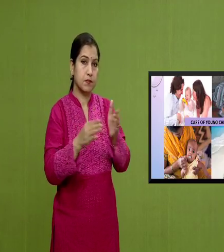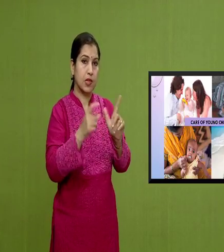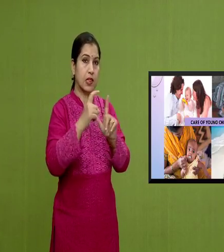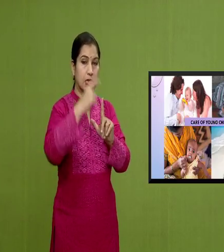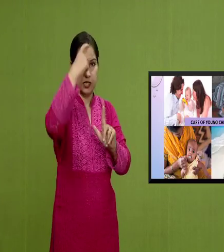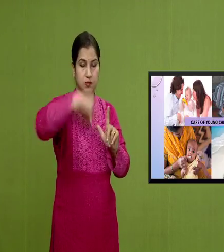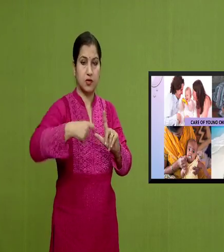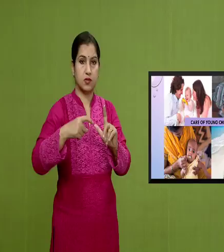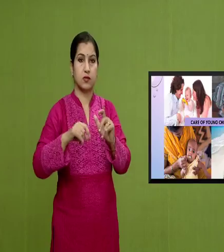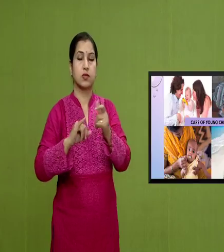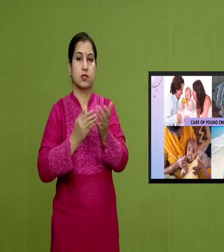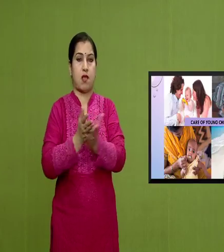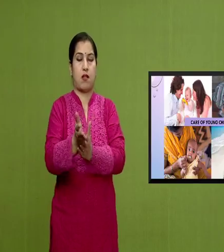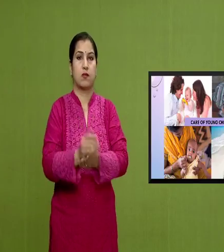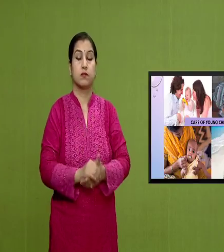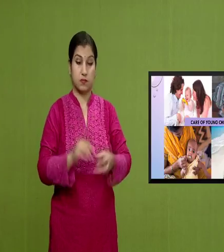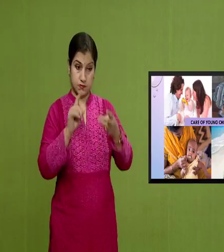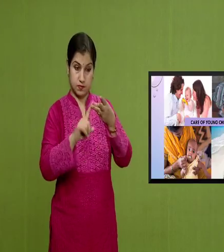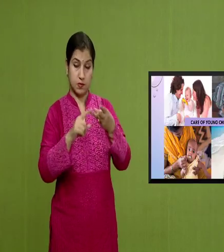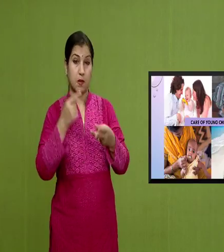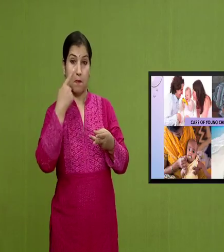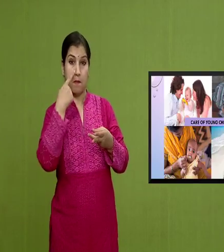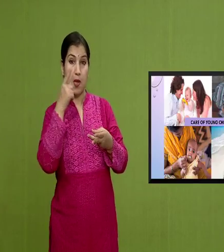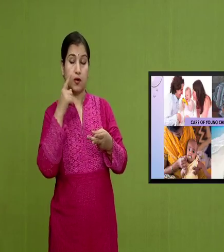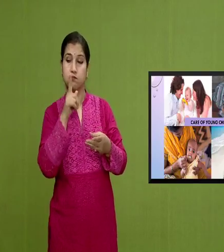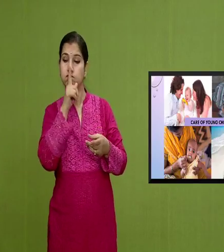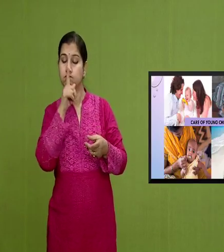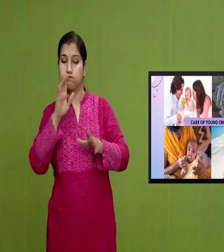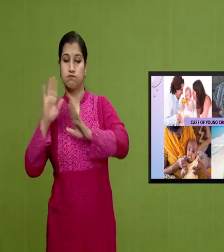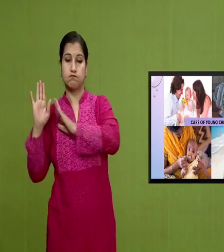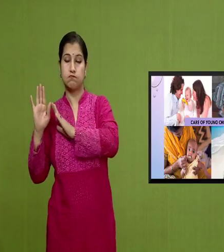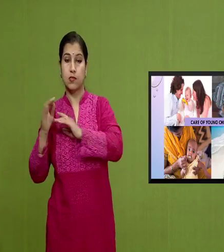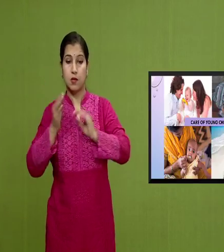Parents are totally uninvolved with their children.